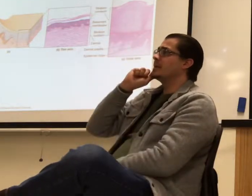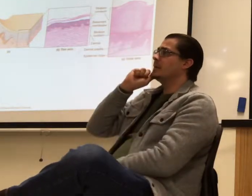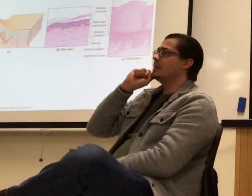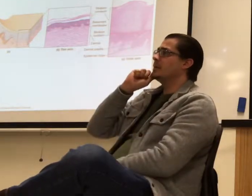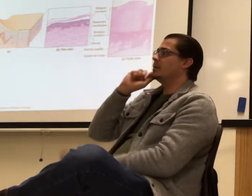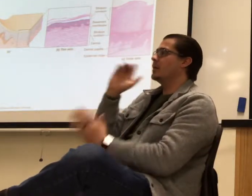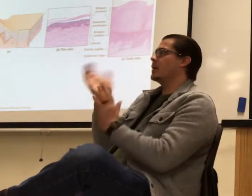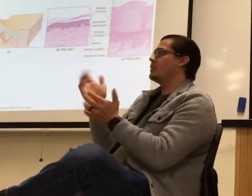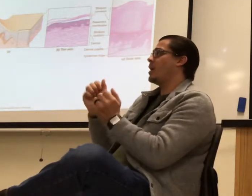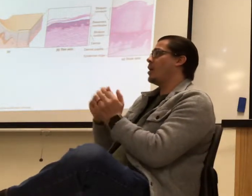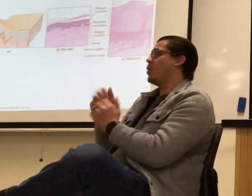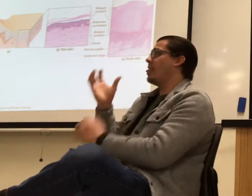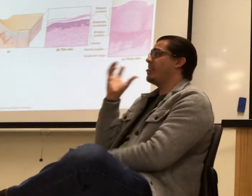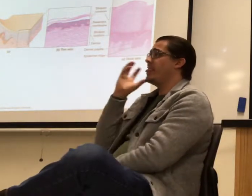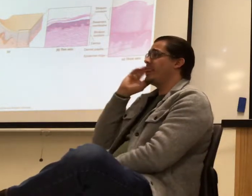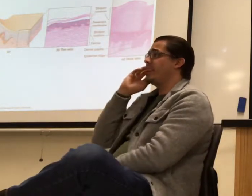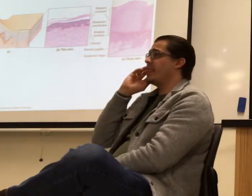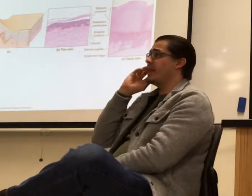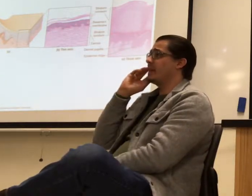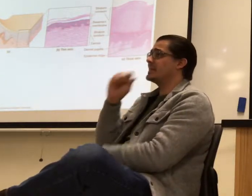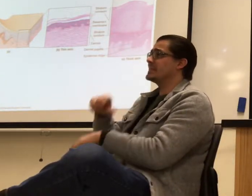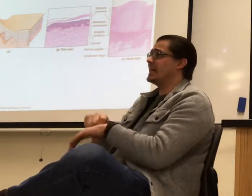versus thick.